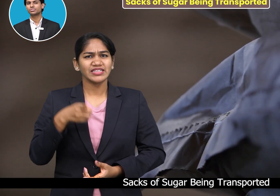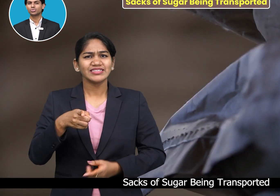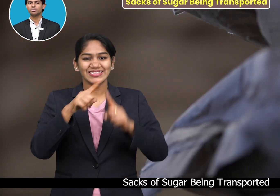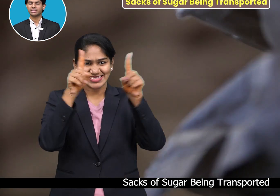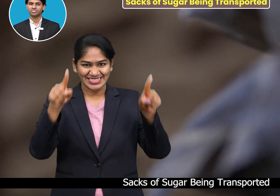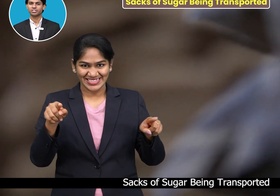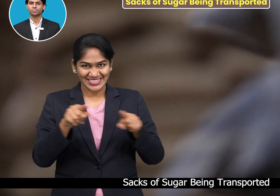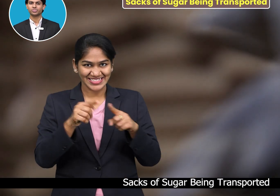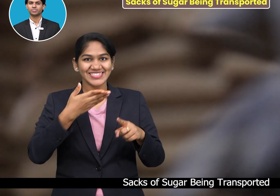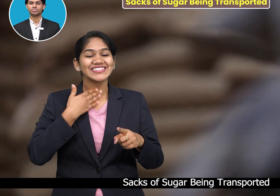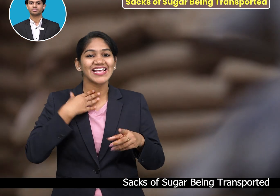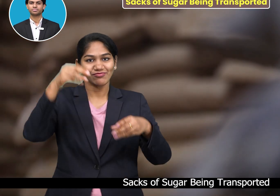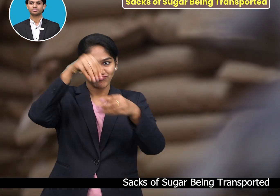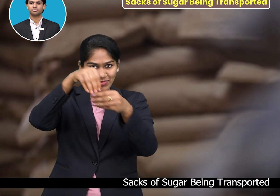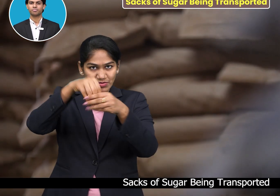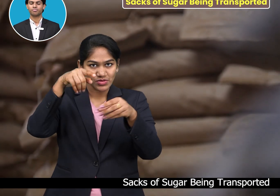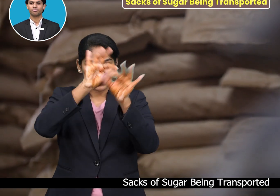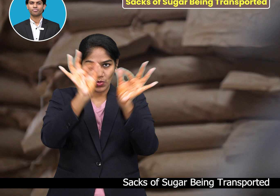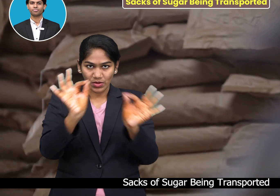Sacks of sugar being transported.